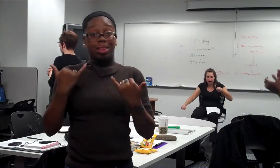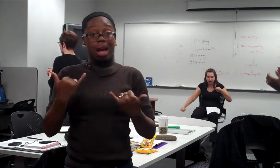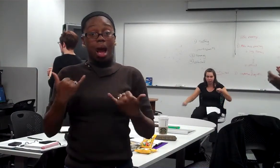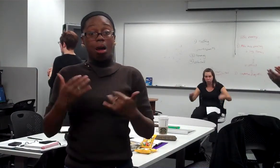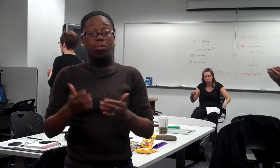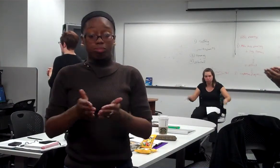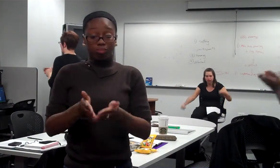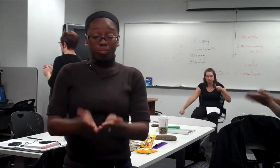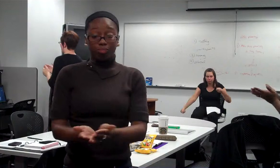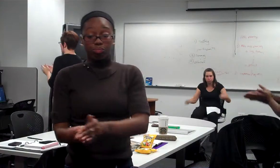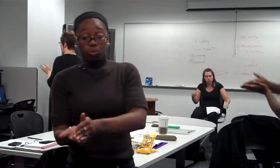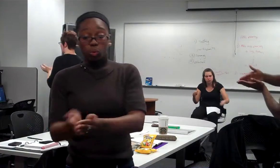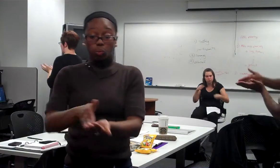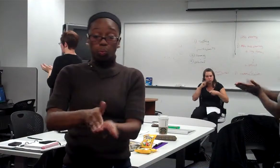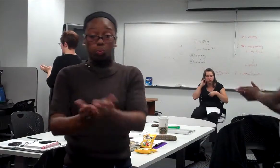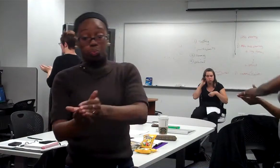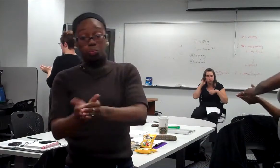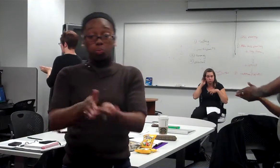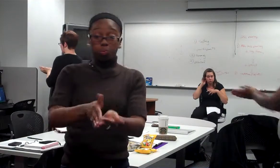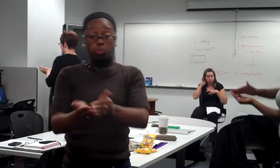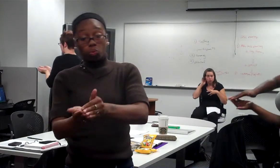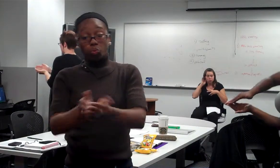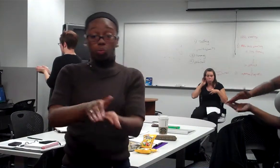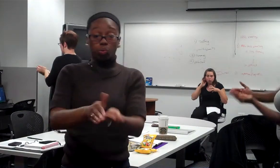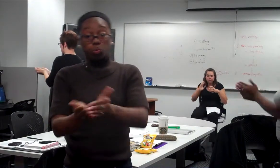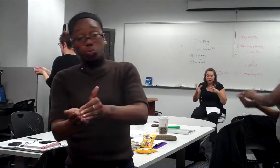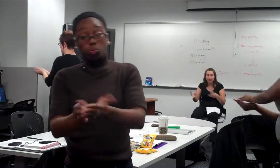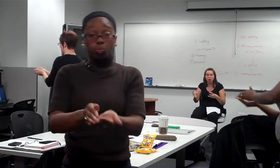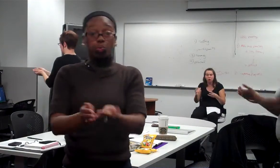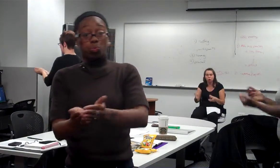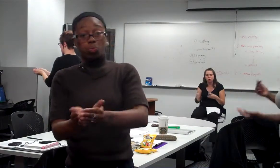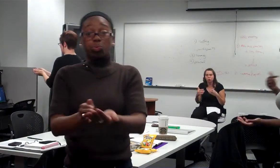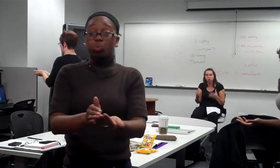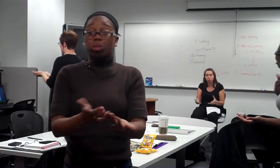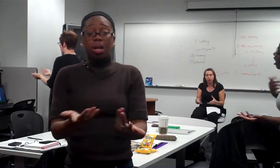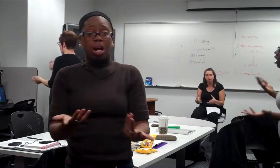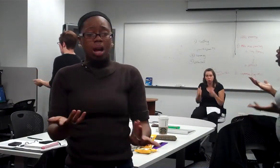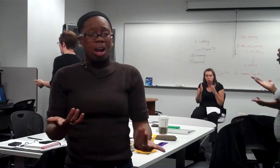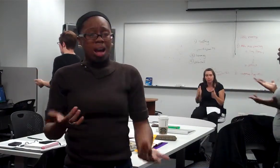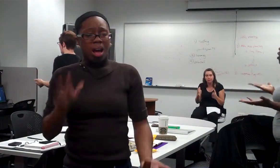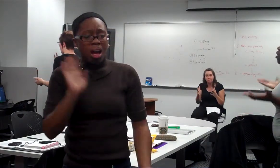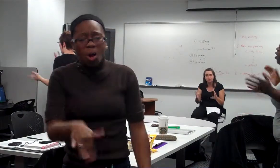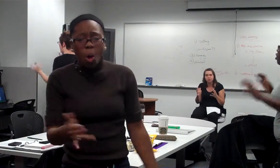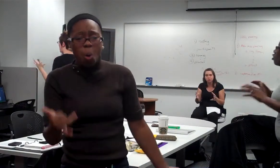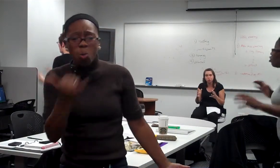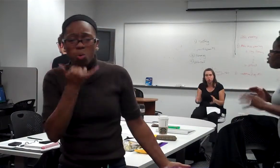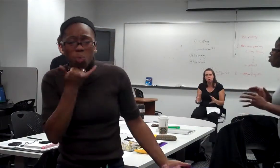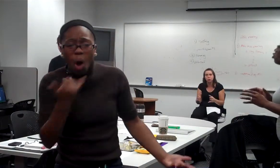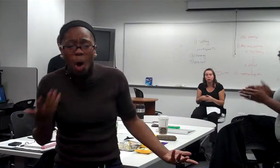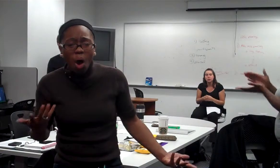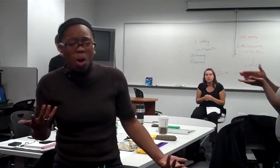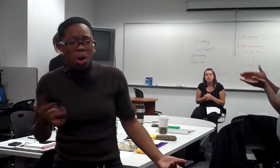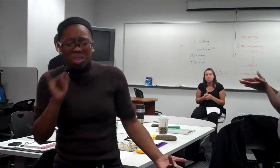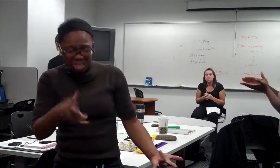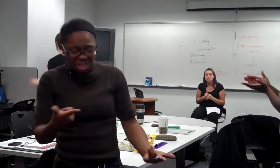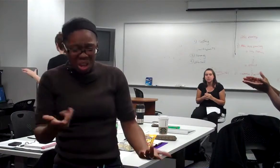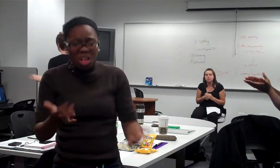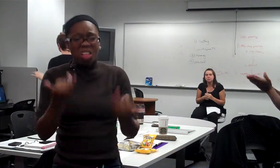back and forth, and I was like, what the hell are you doing? You're going to tip this canoe. And he's